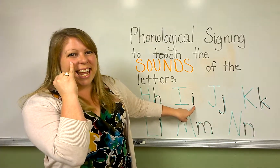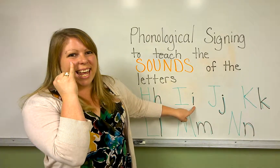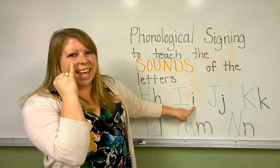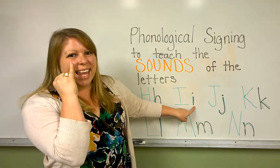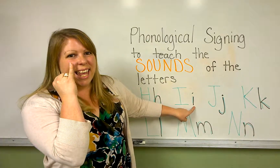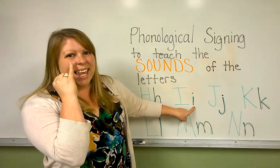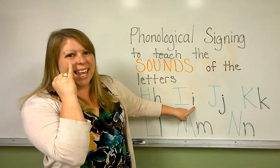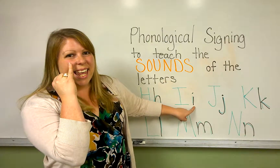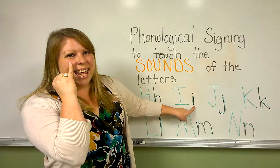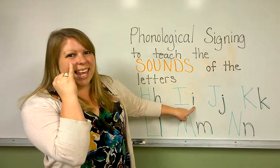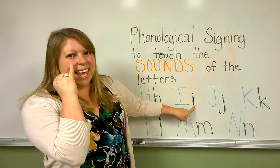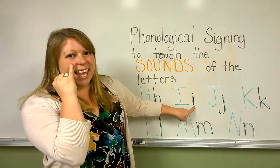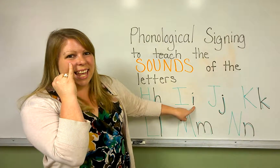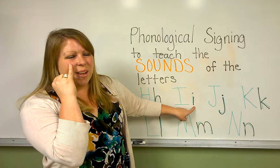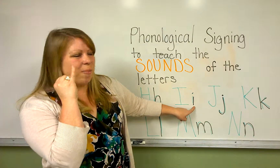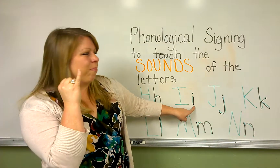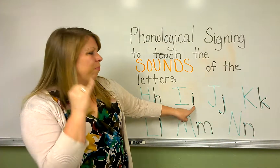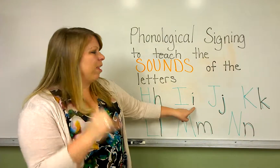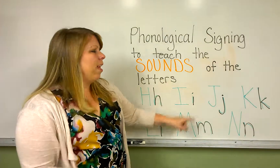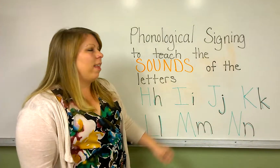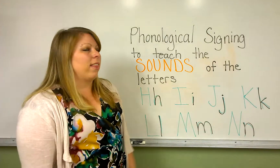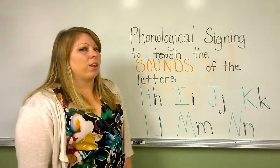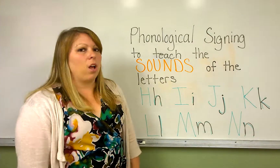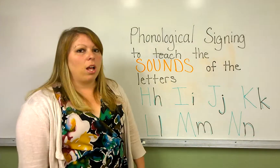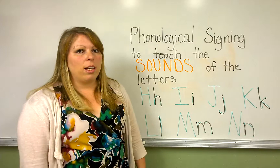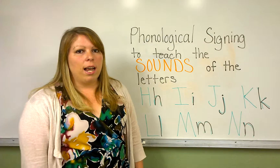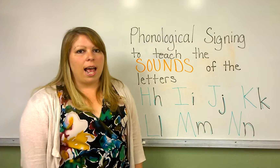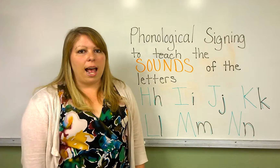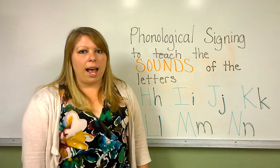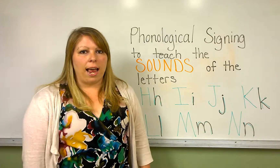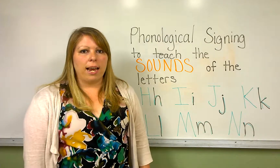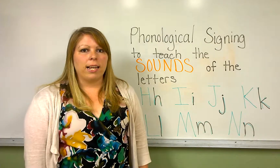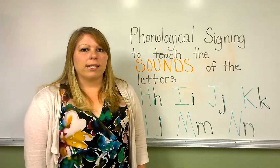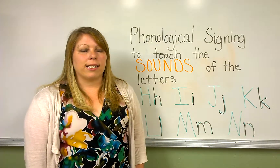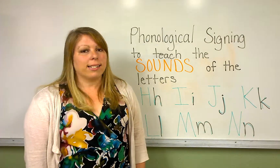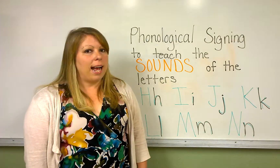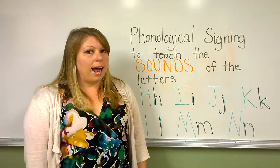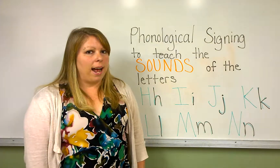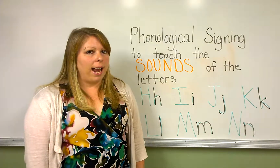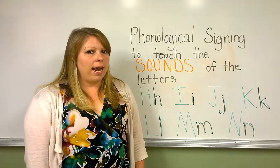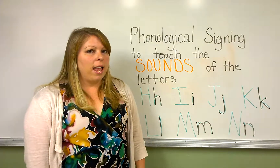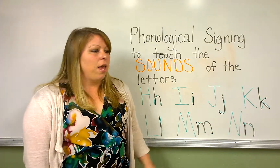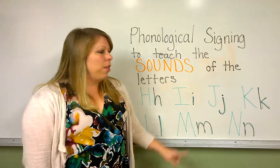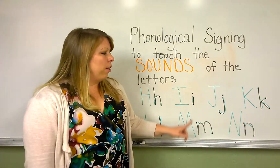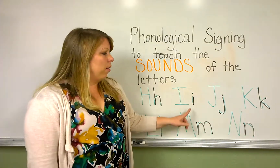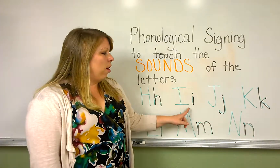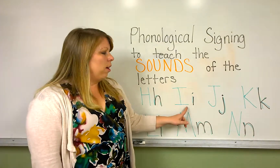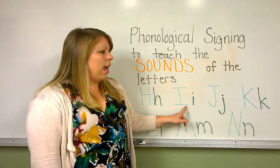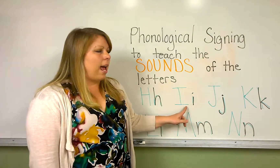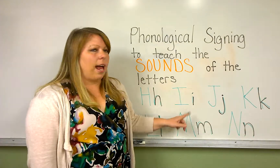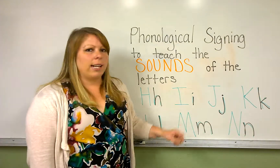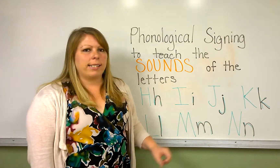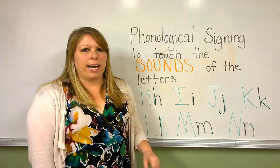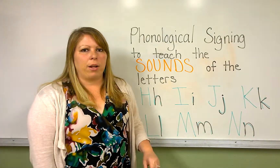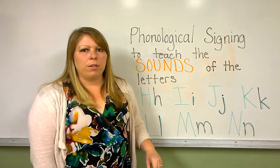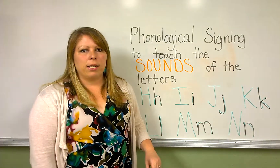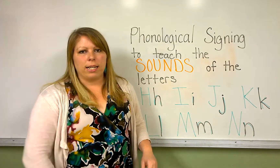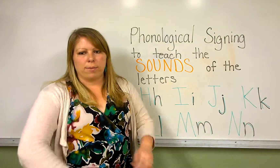I, I. The long I says I. The long I sound is with